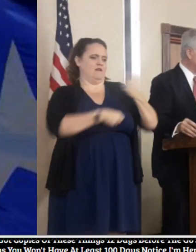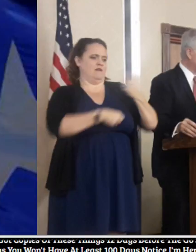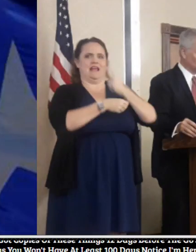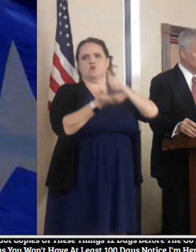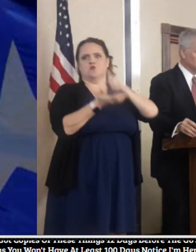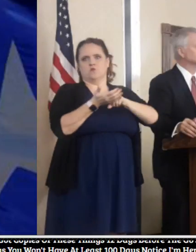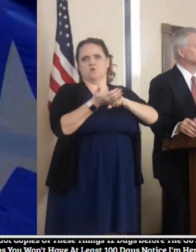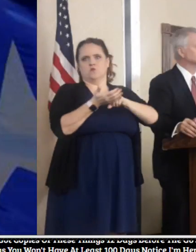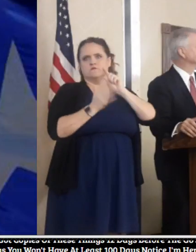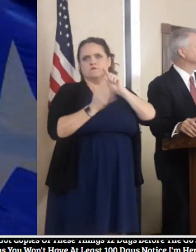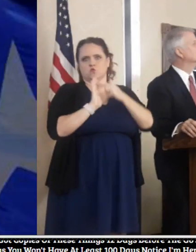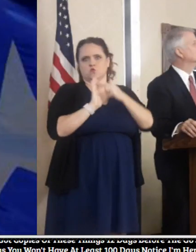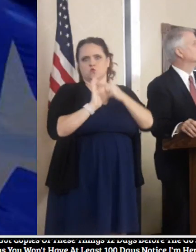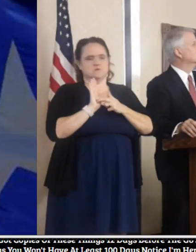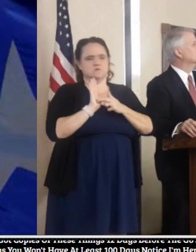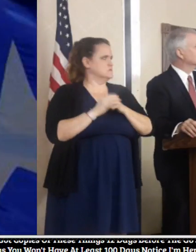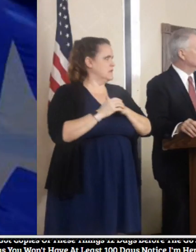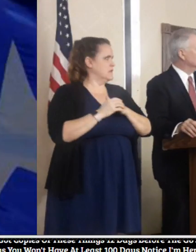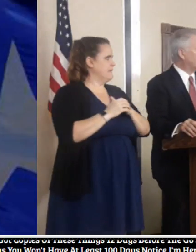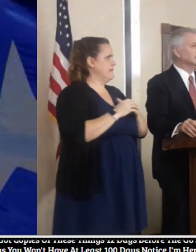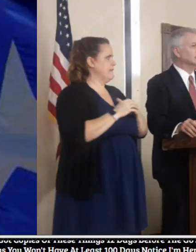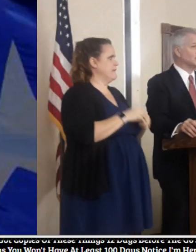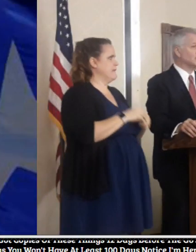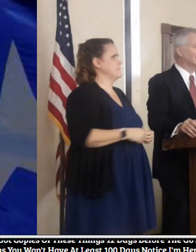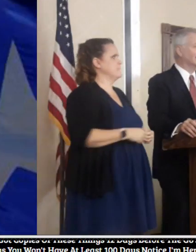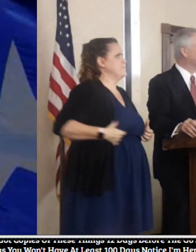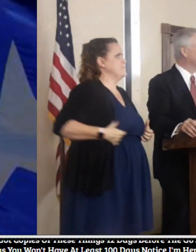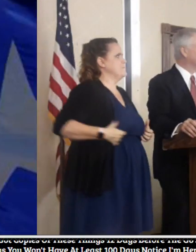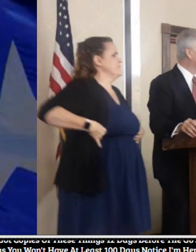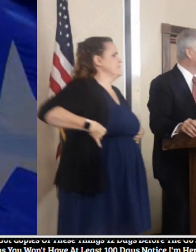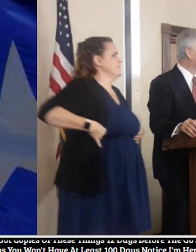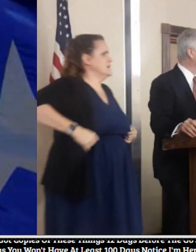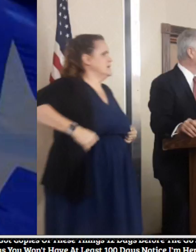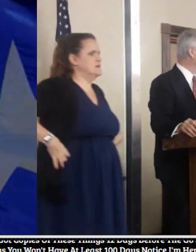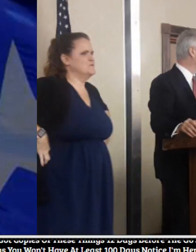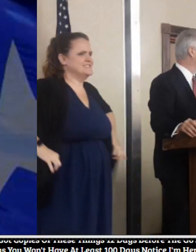rules. Okay, so.